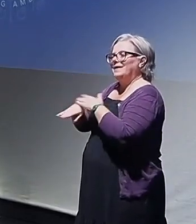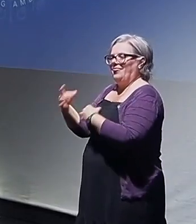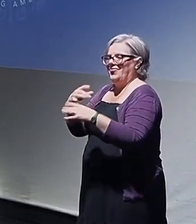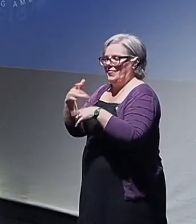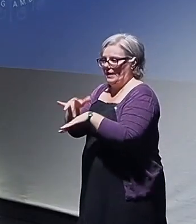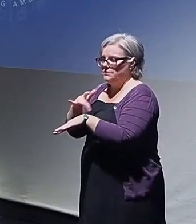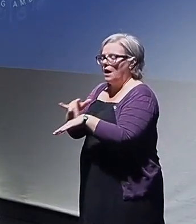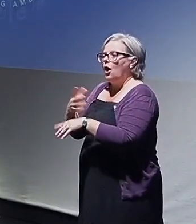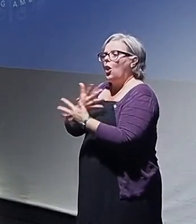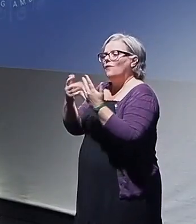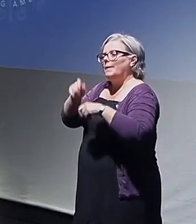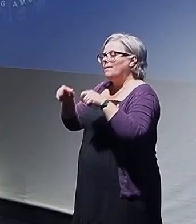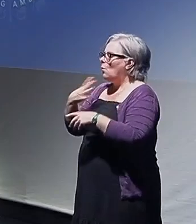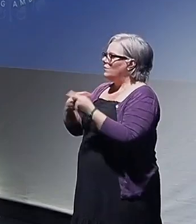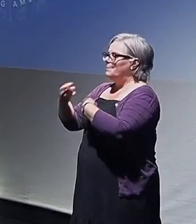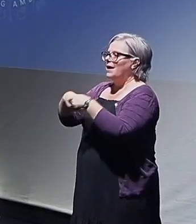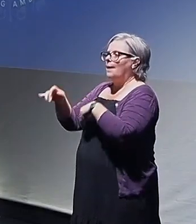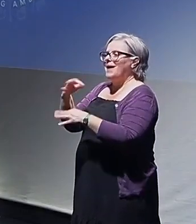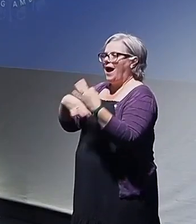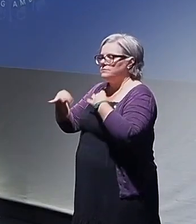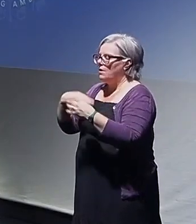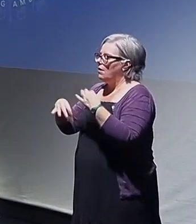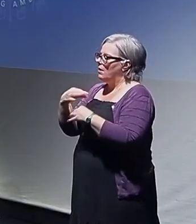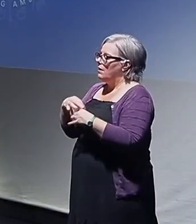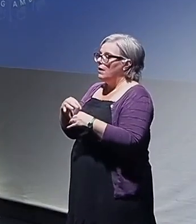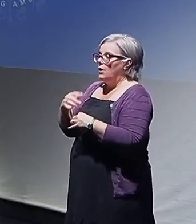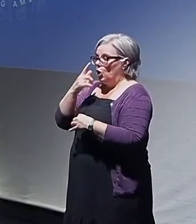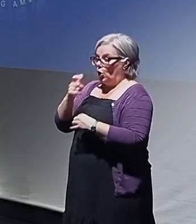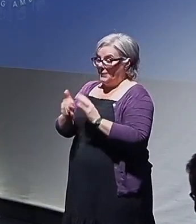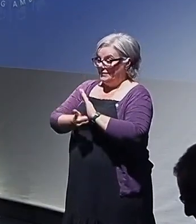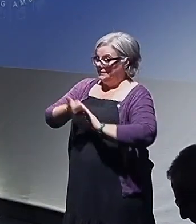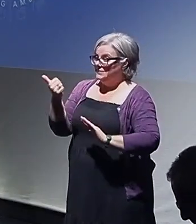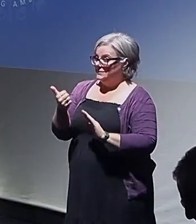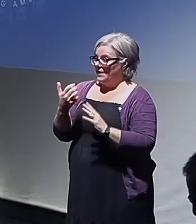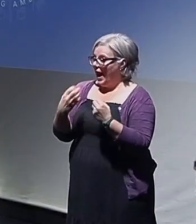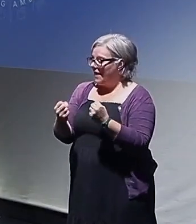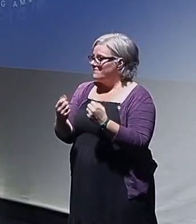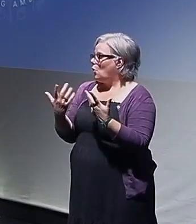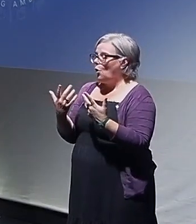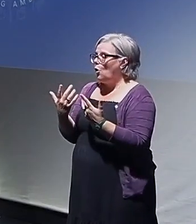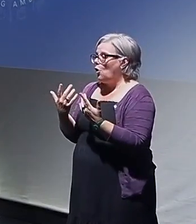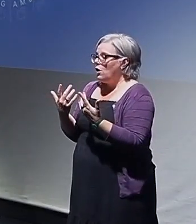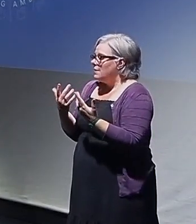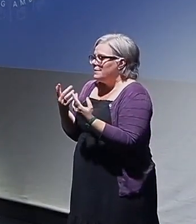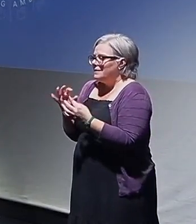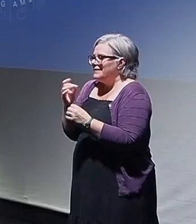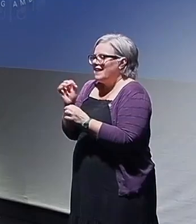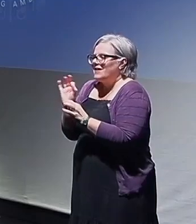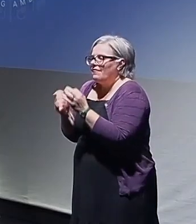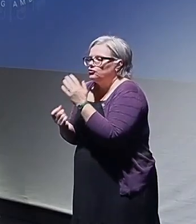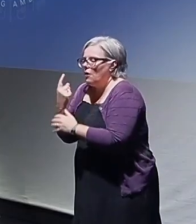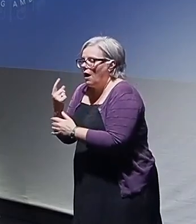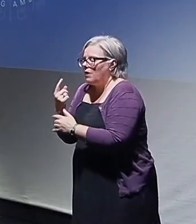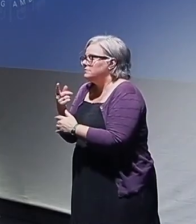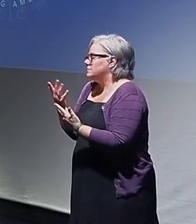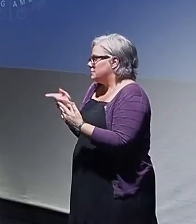actors. Yeah. And they are either not as talented as they could be, or don't get the breaks, or just the luck, or whatever it might be. You